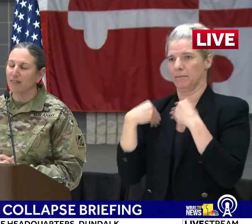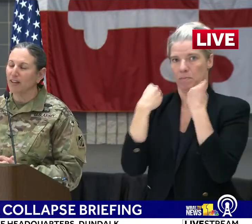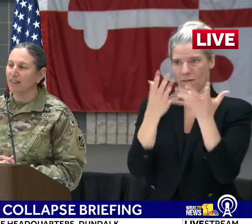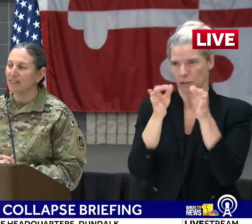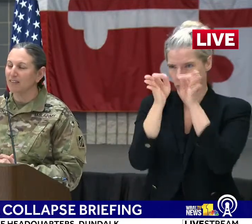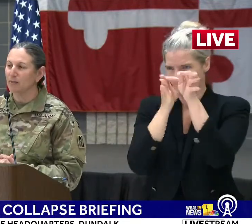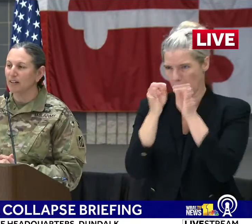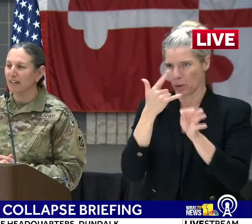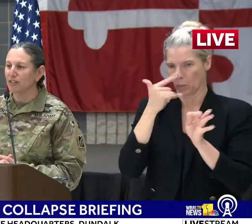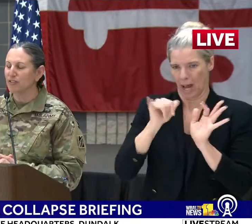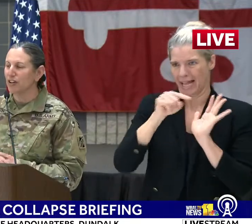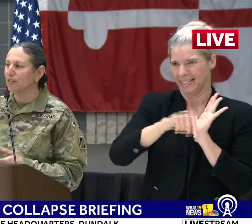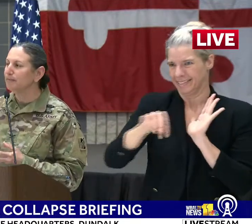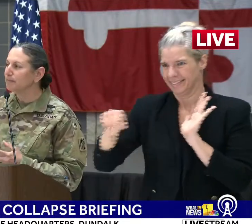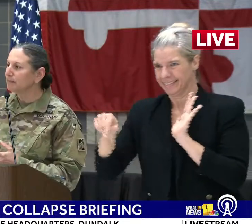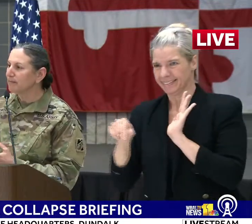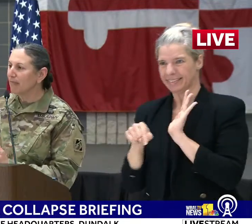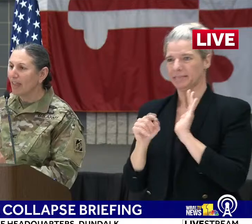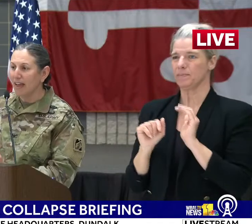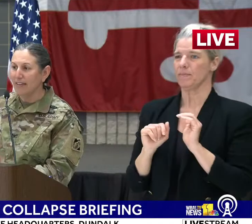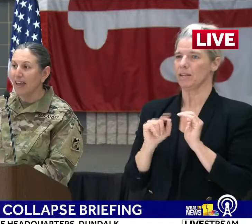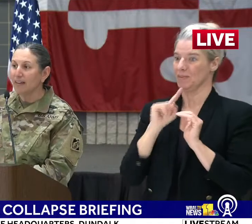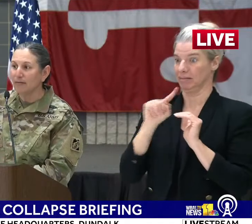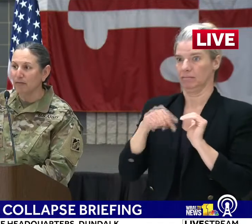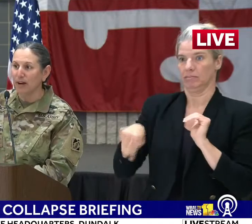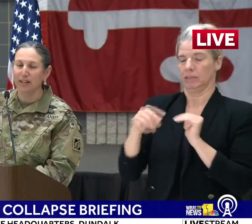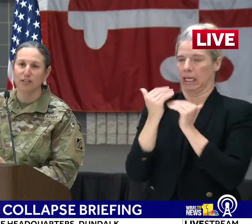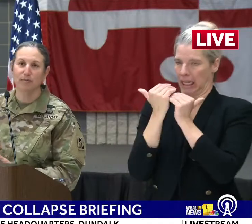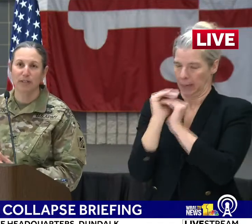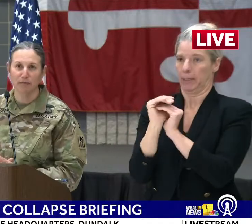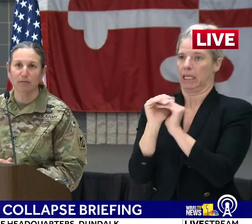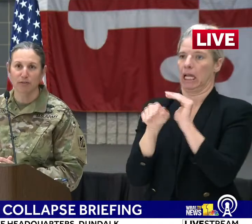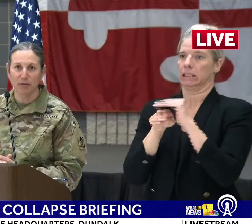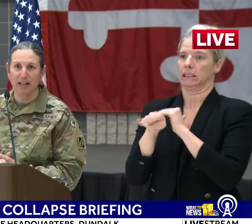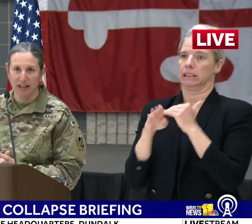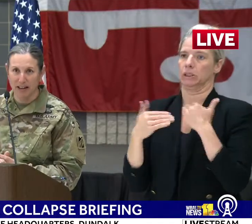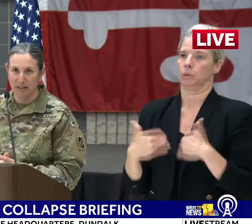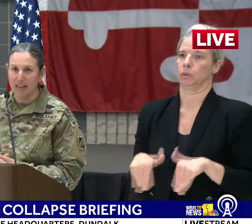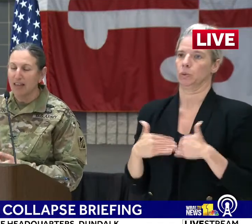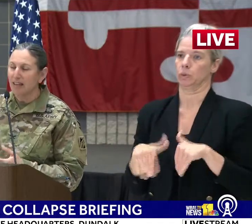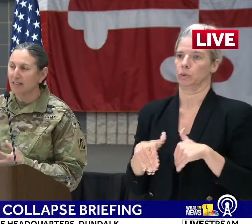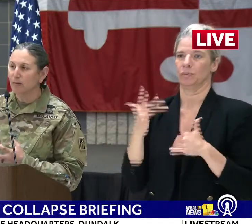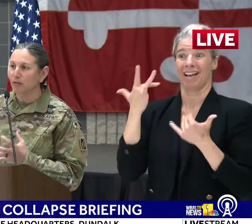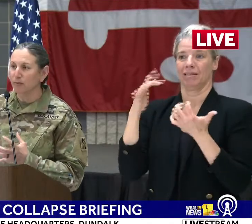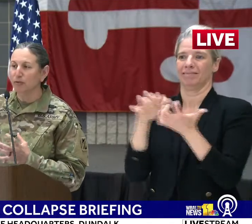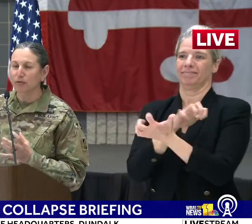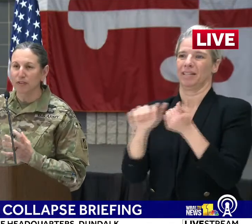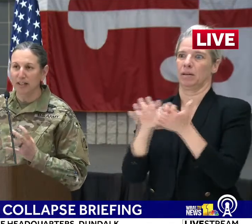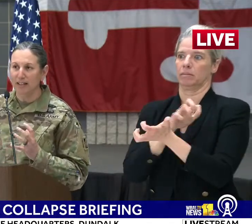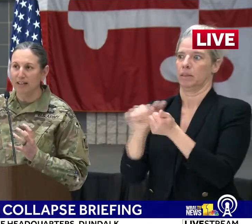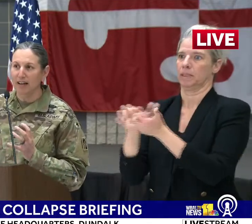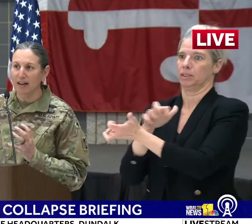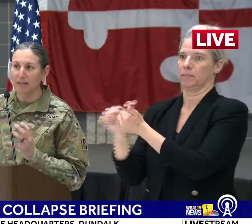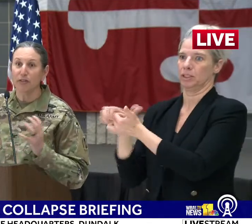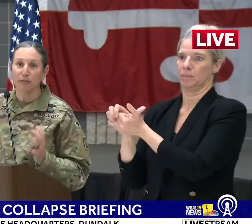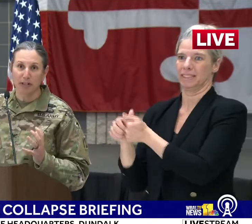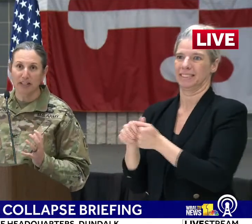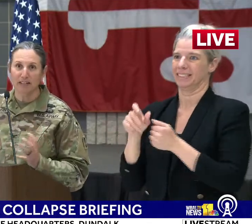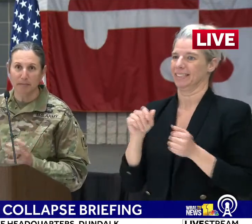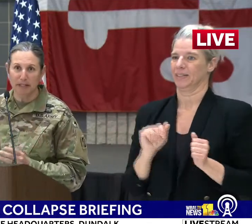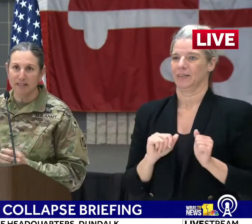for how to navigate this limited access channel. And that wreckage is being removed right now. It's going to be removed